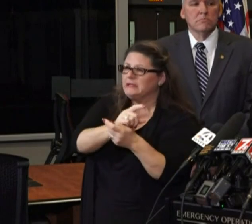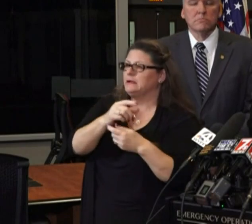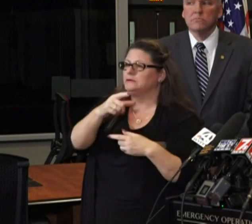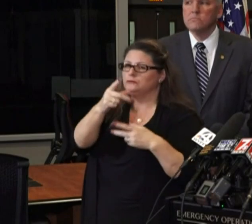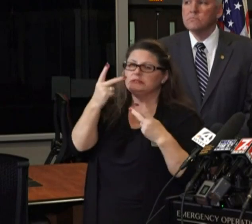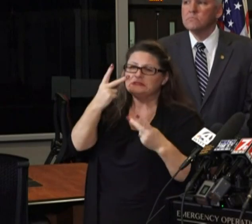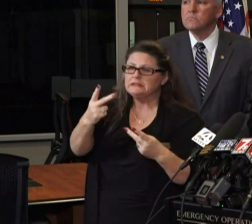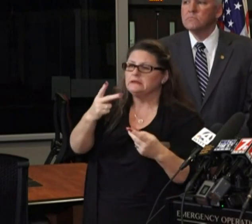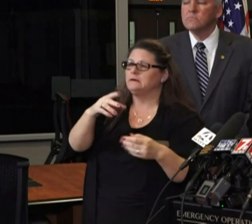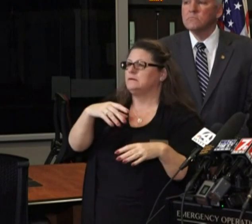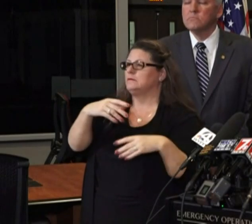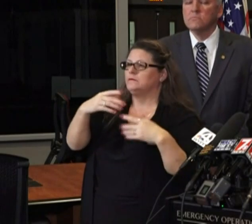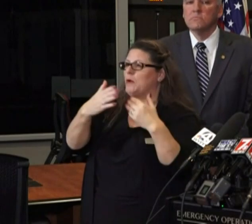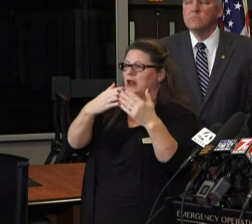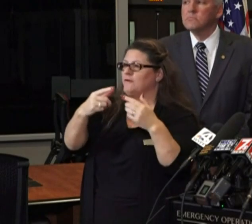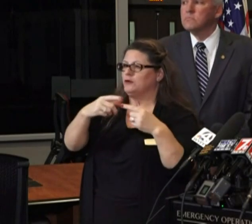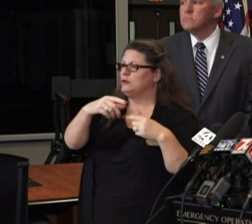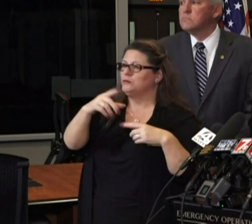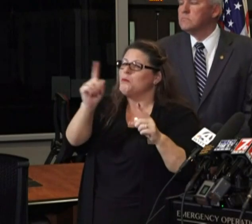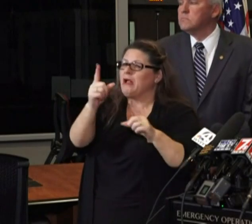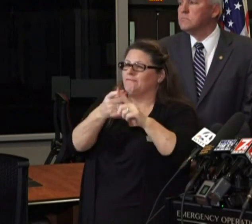source.